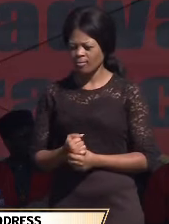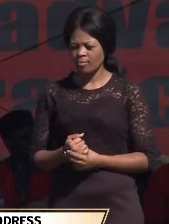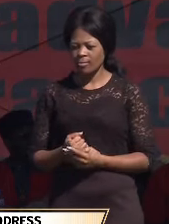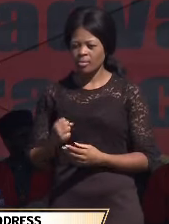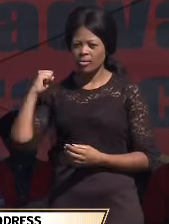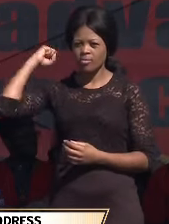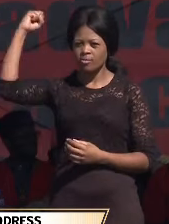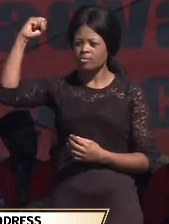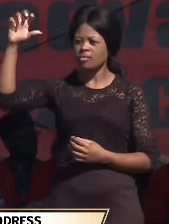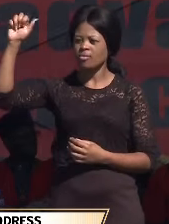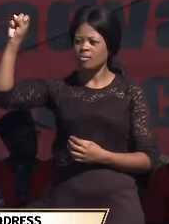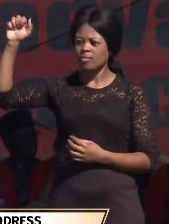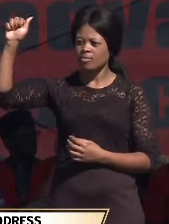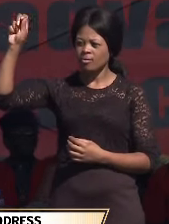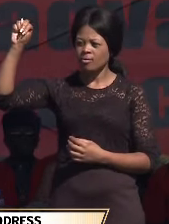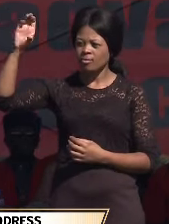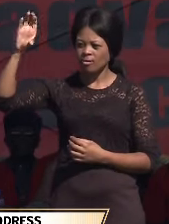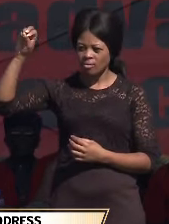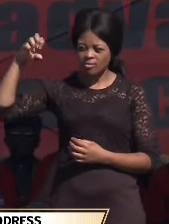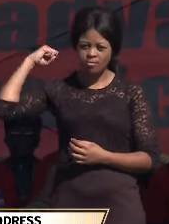Viva Sanco, viva!